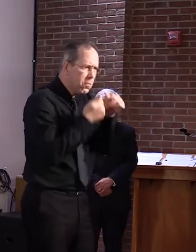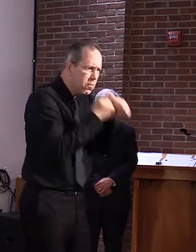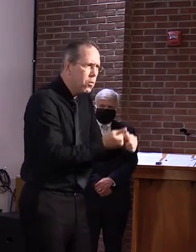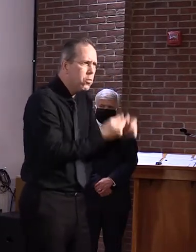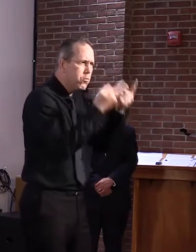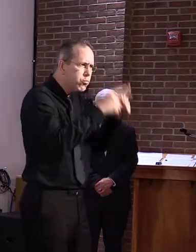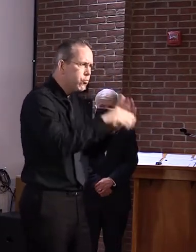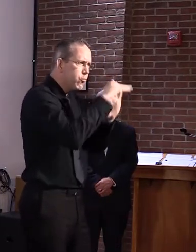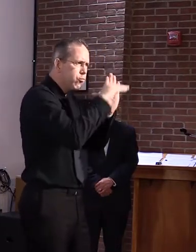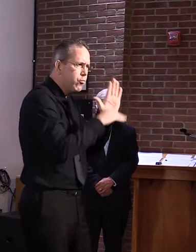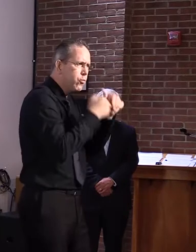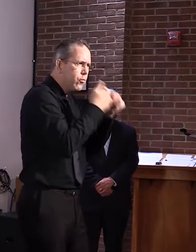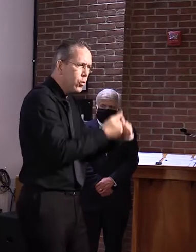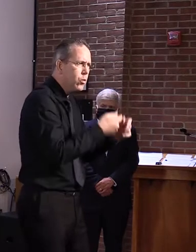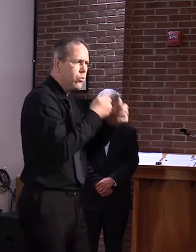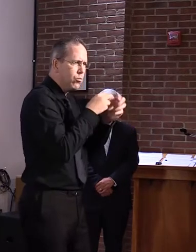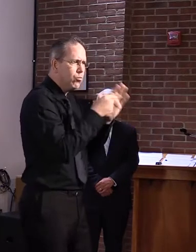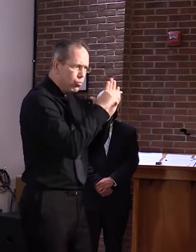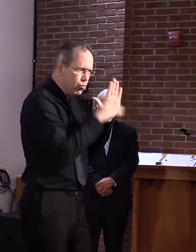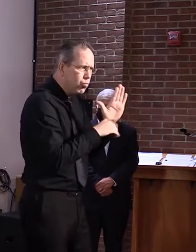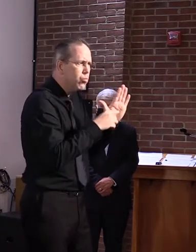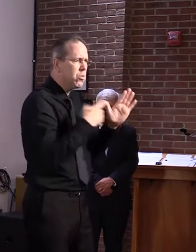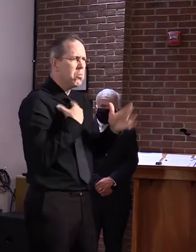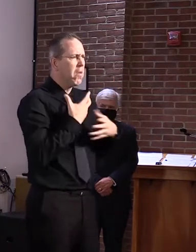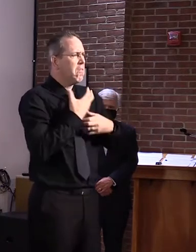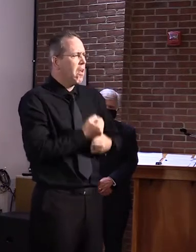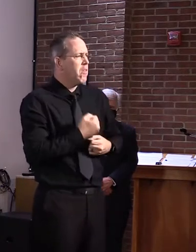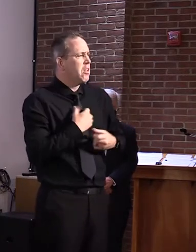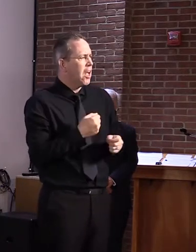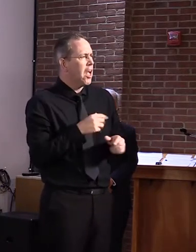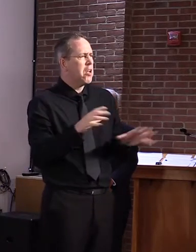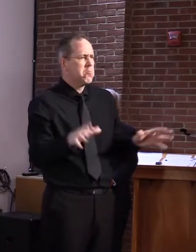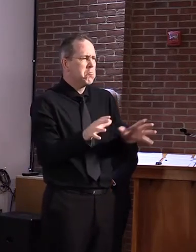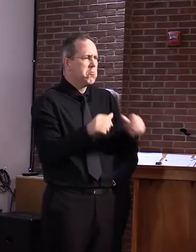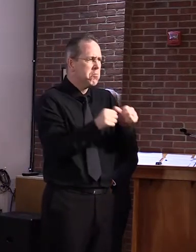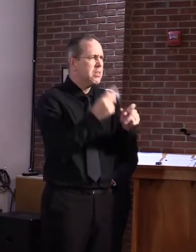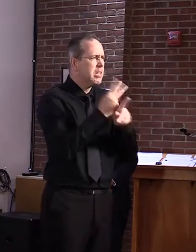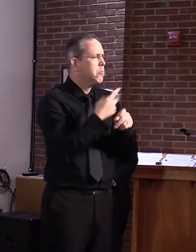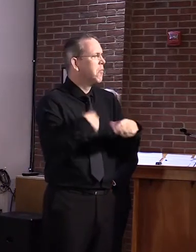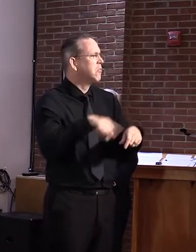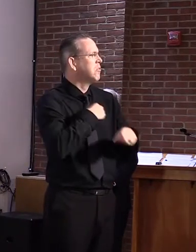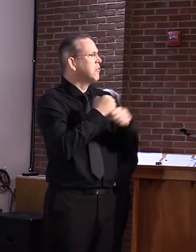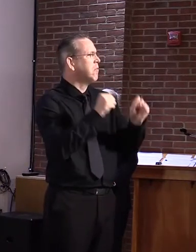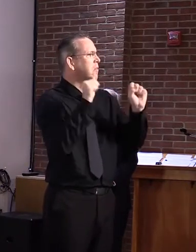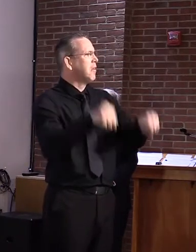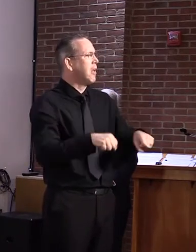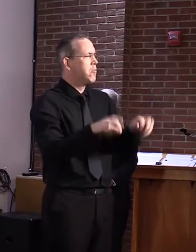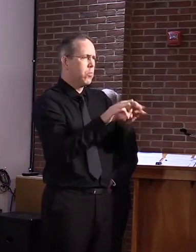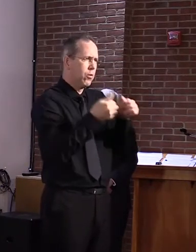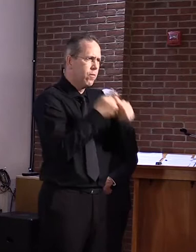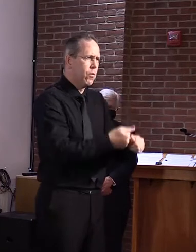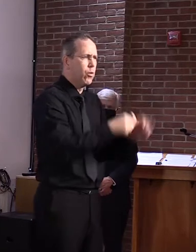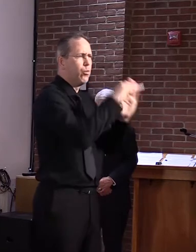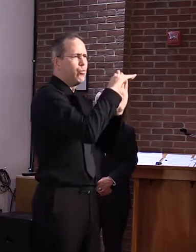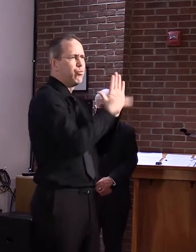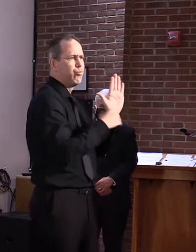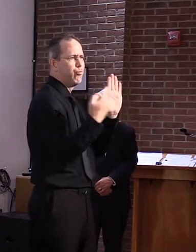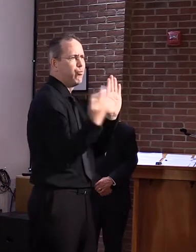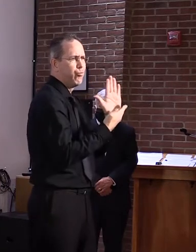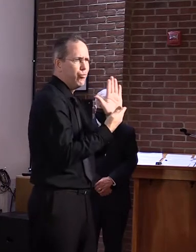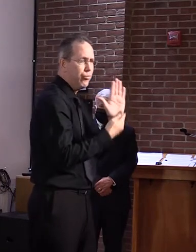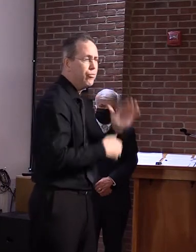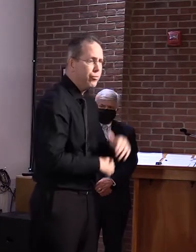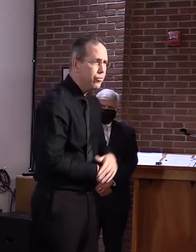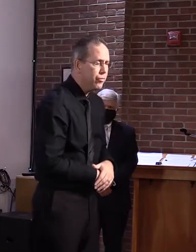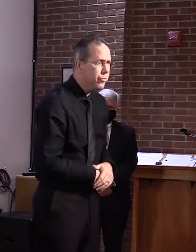step forward and that we will be able to keep people safe. And if they can keep the students on campus,